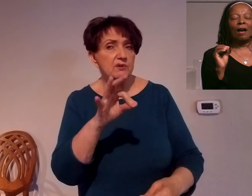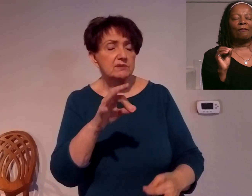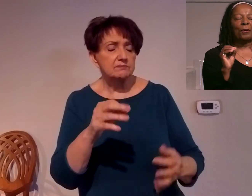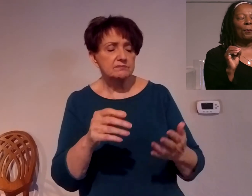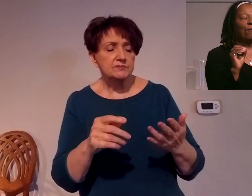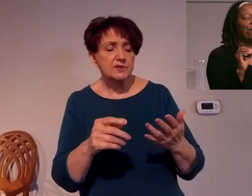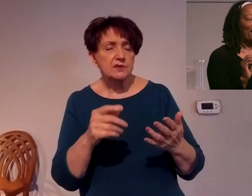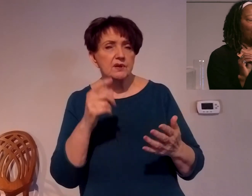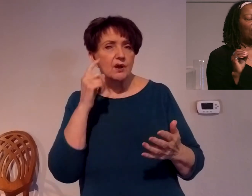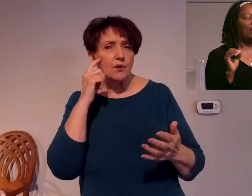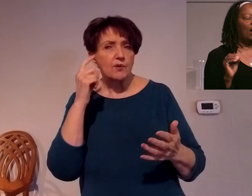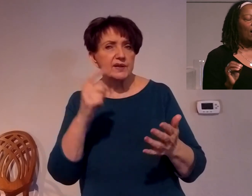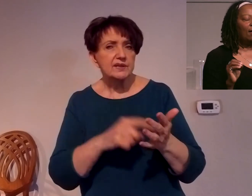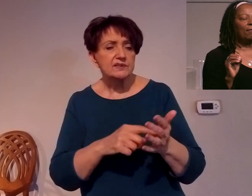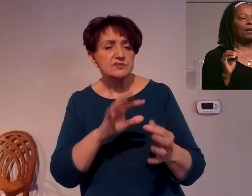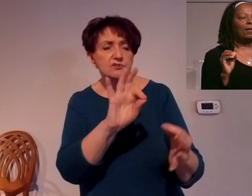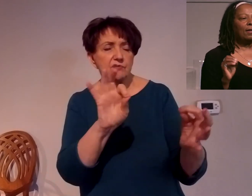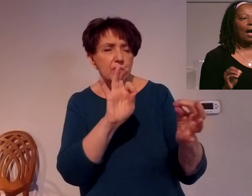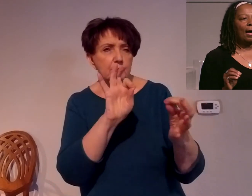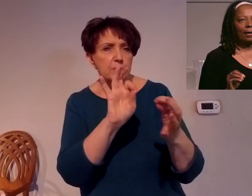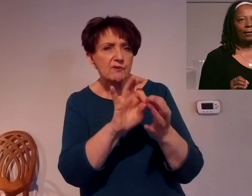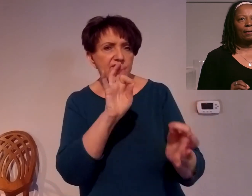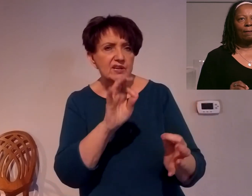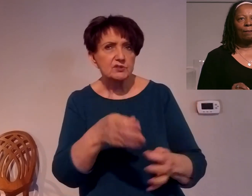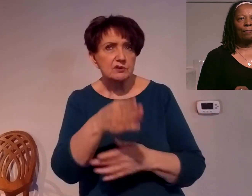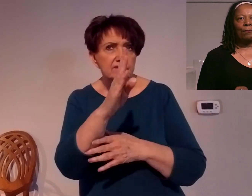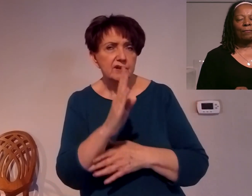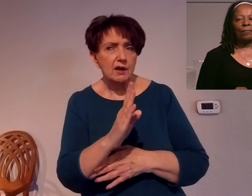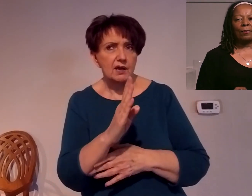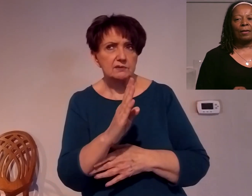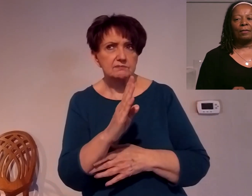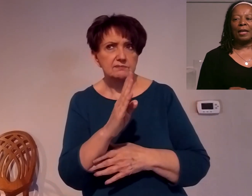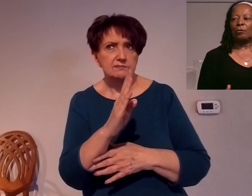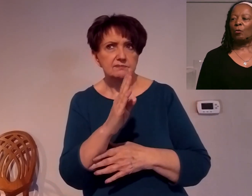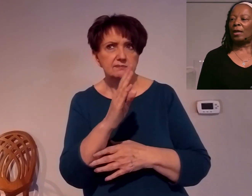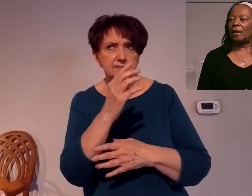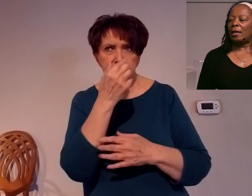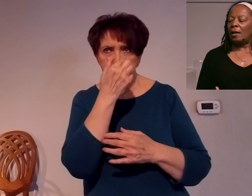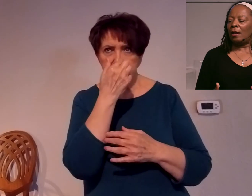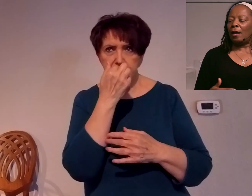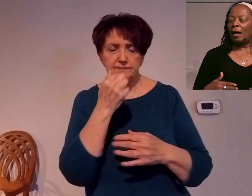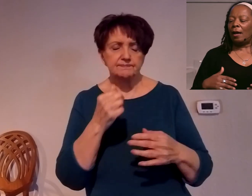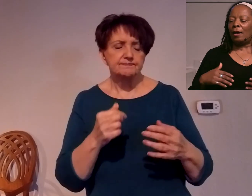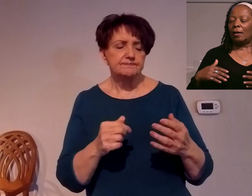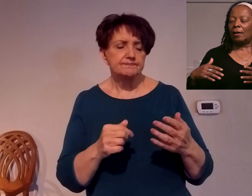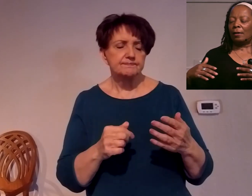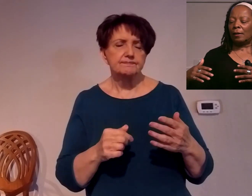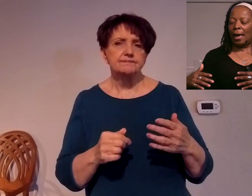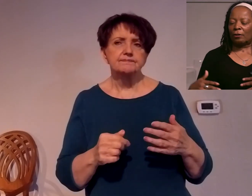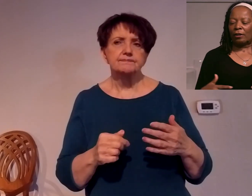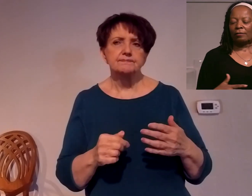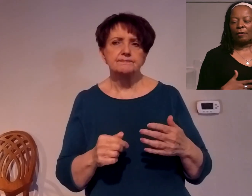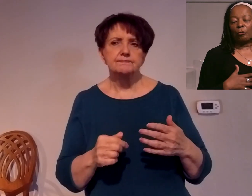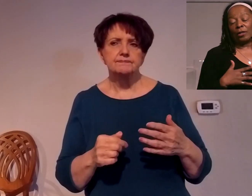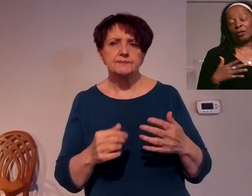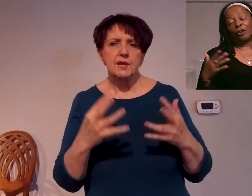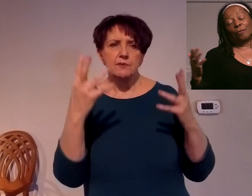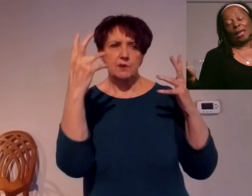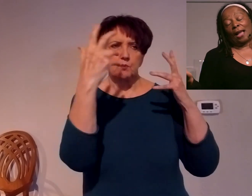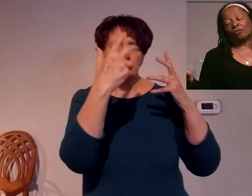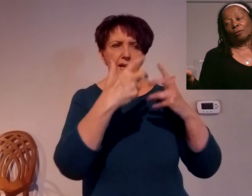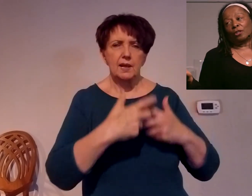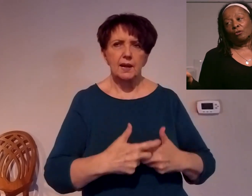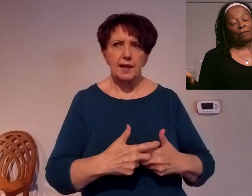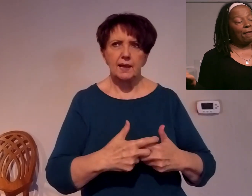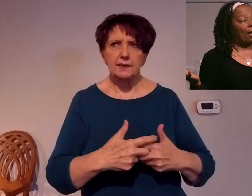recognition of the perfection of God. Then we align ourselves with it, or